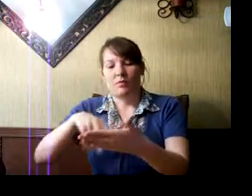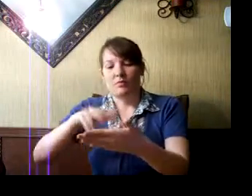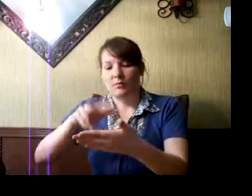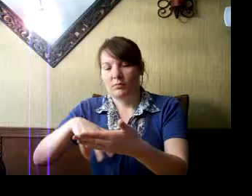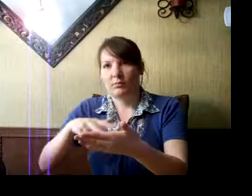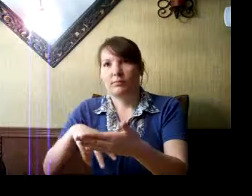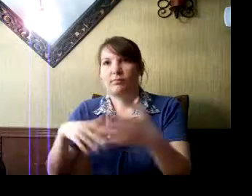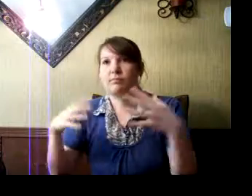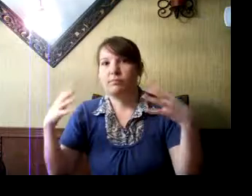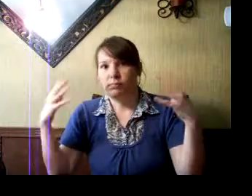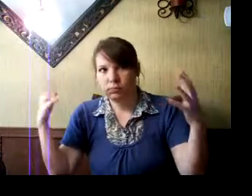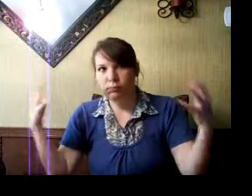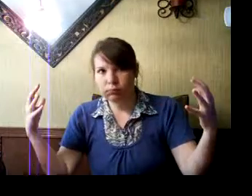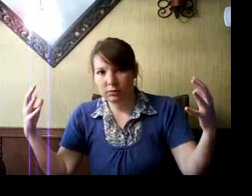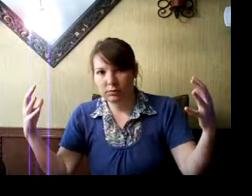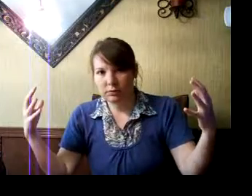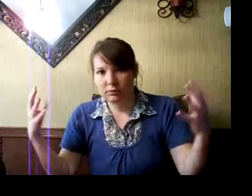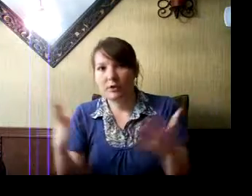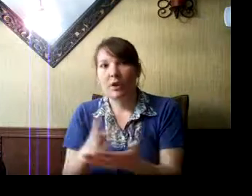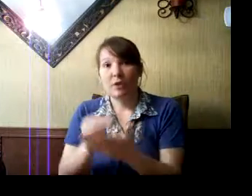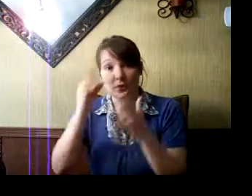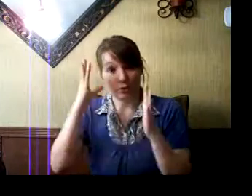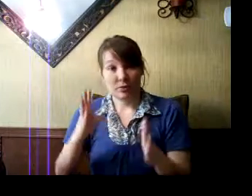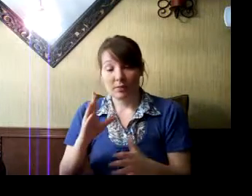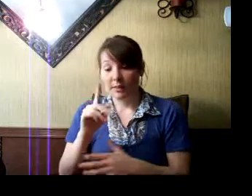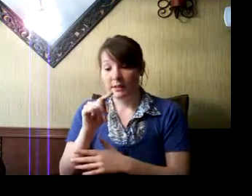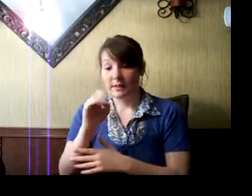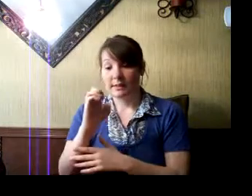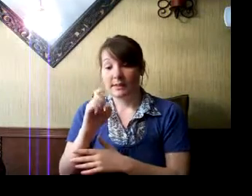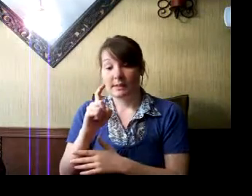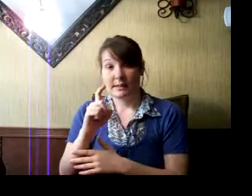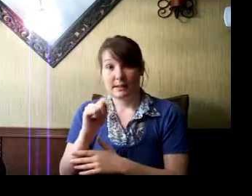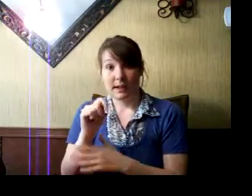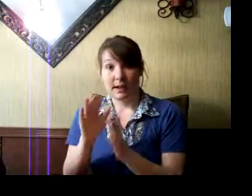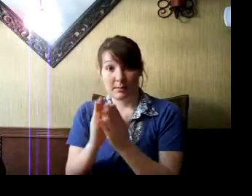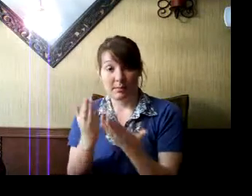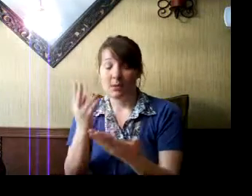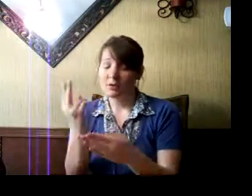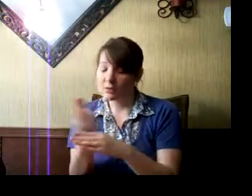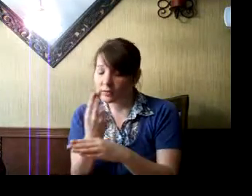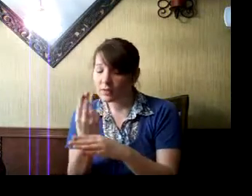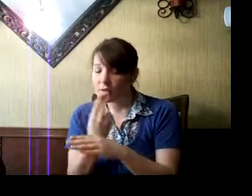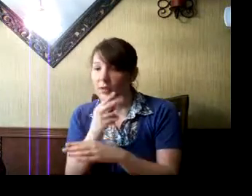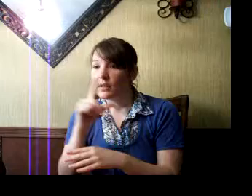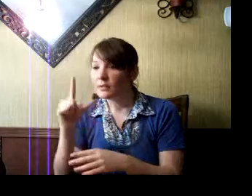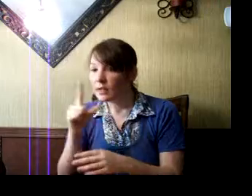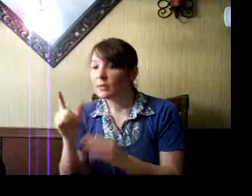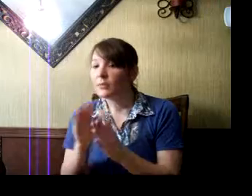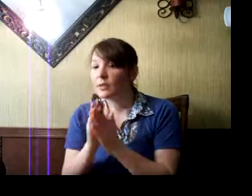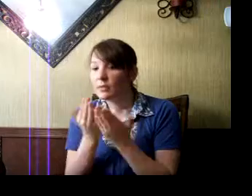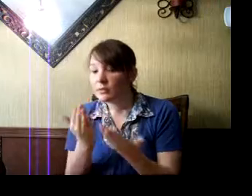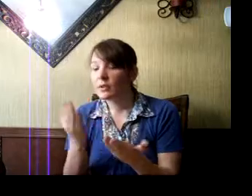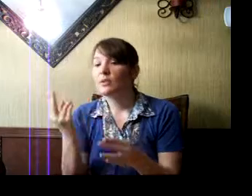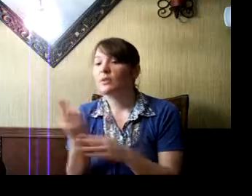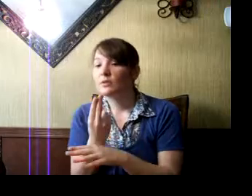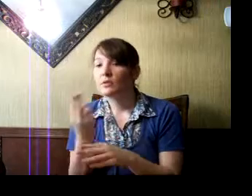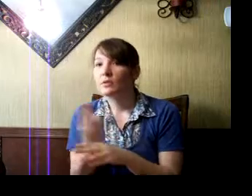use textbooks in class. They certainly use library resources. So what I'm going to do as a good content area